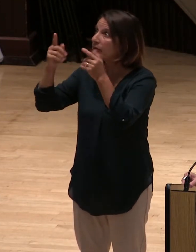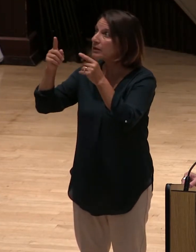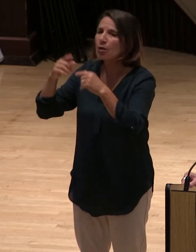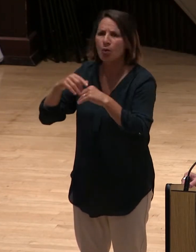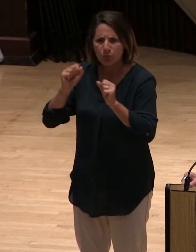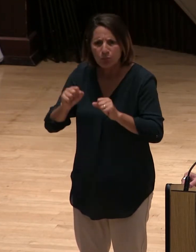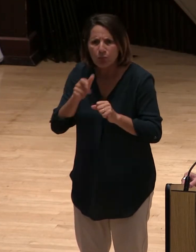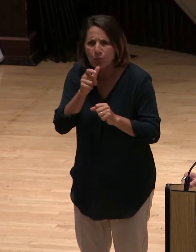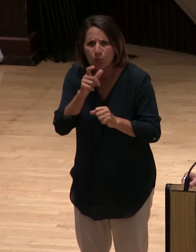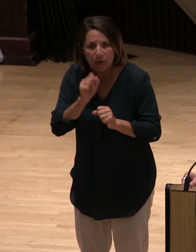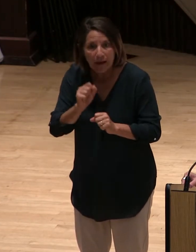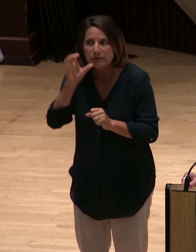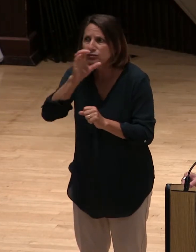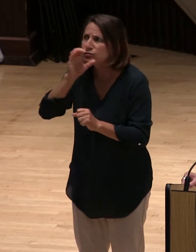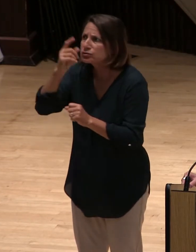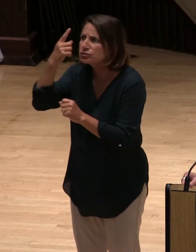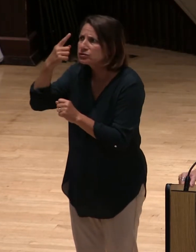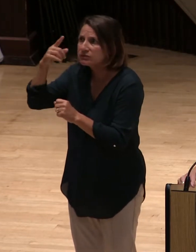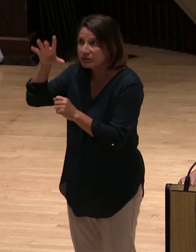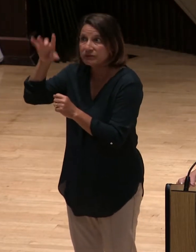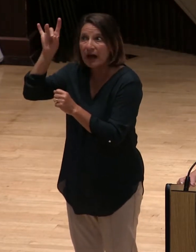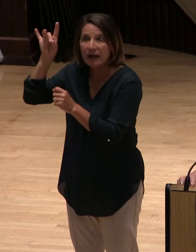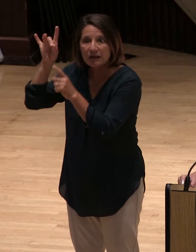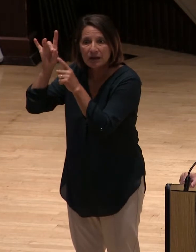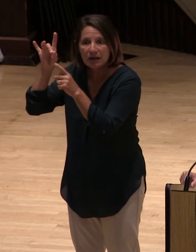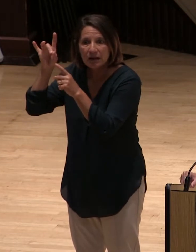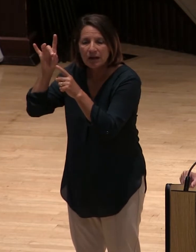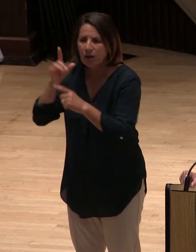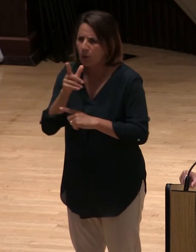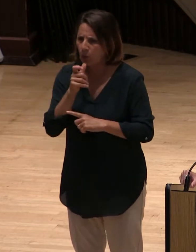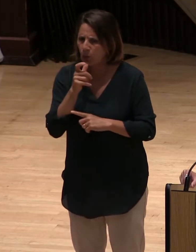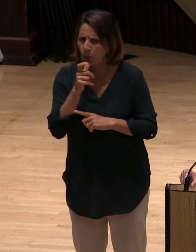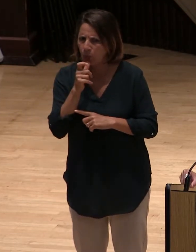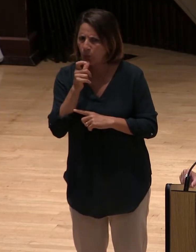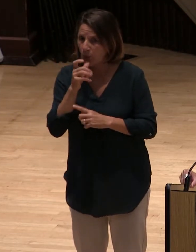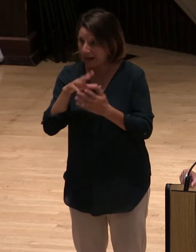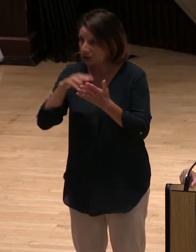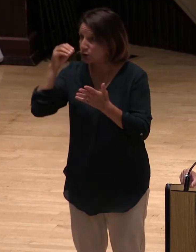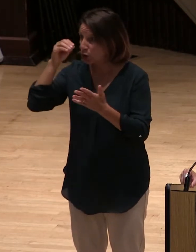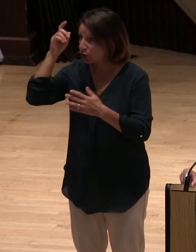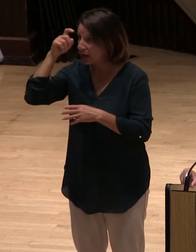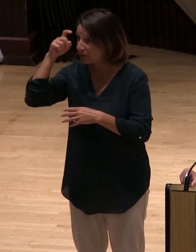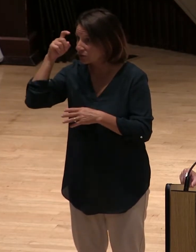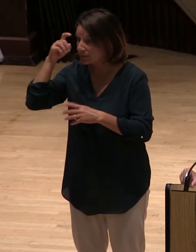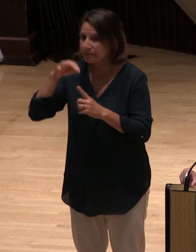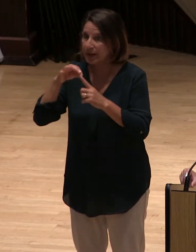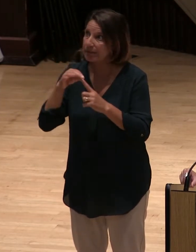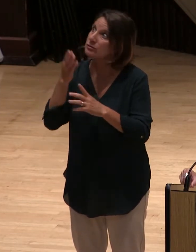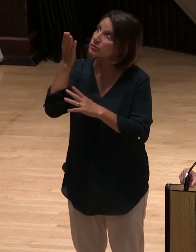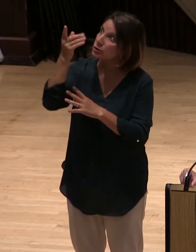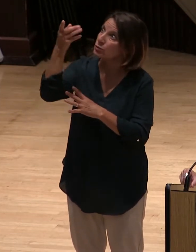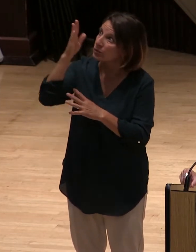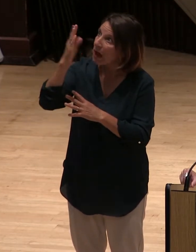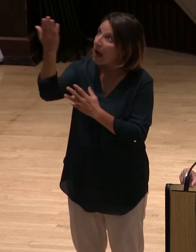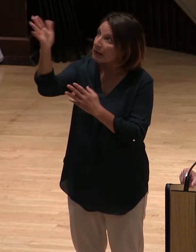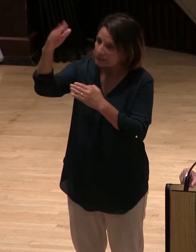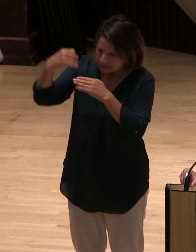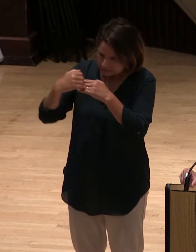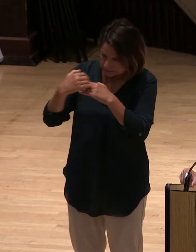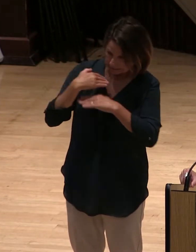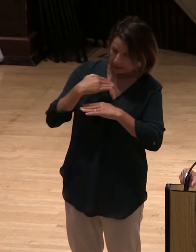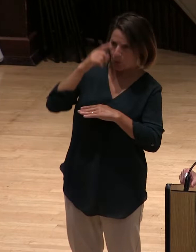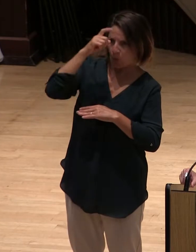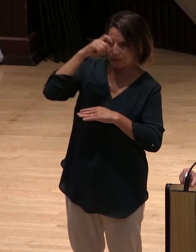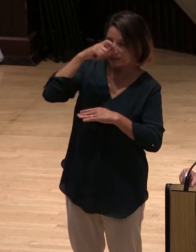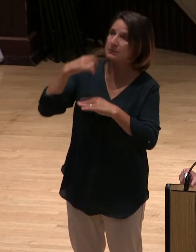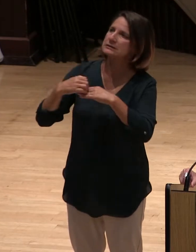them out? Who has learned your counsel, unless you have given wisdom and sent your Holy Spirit